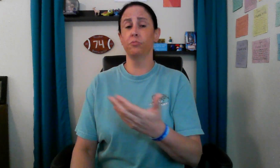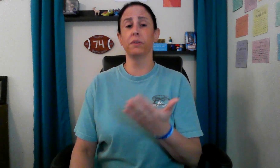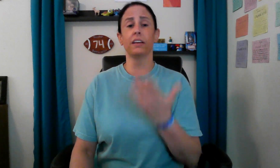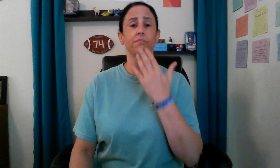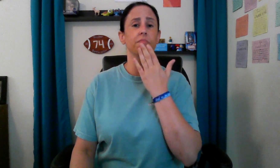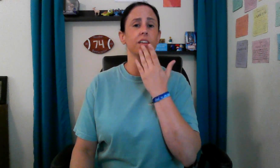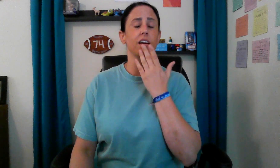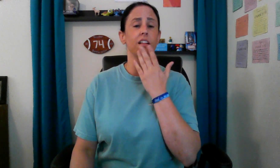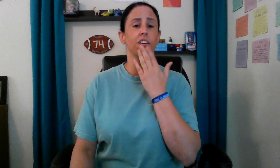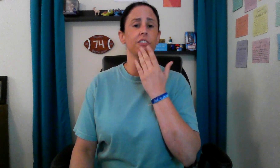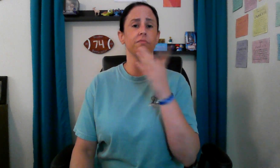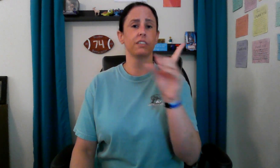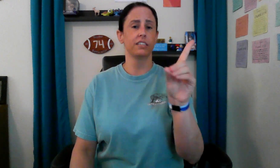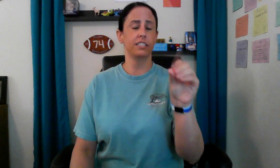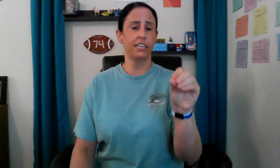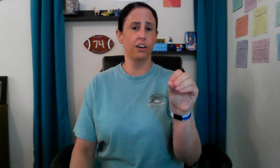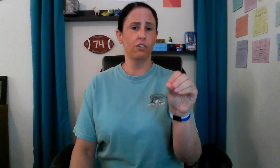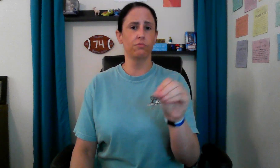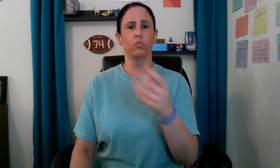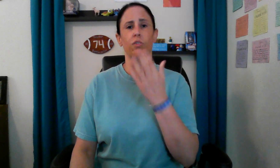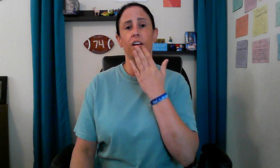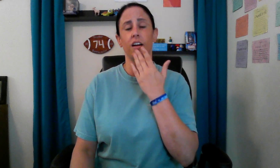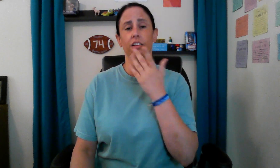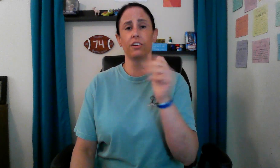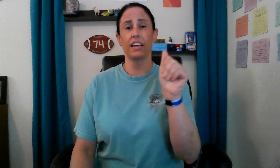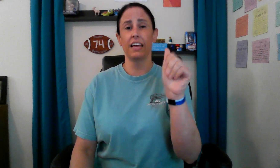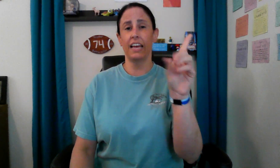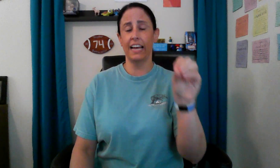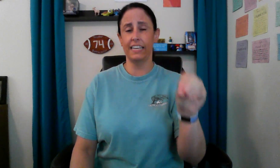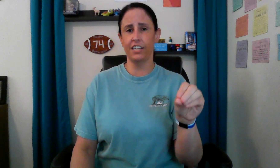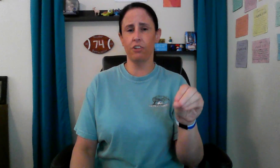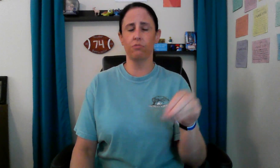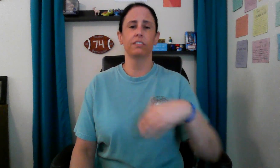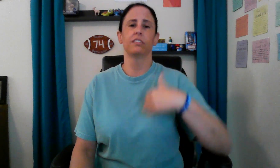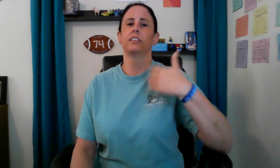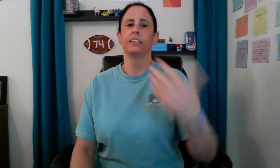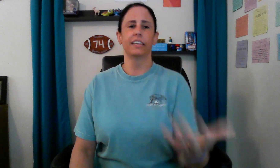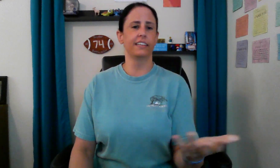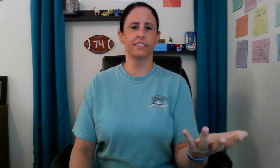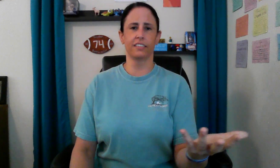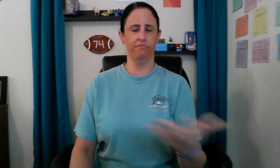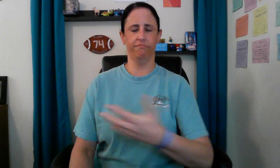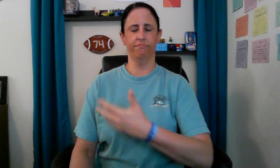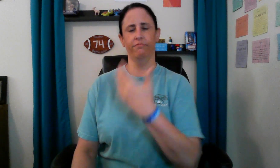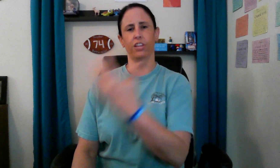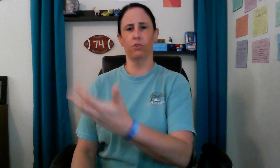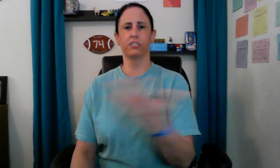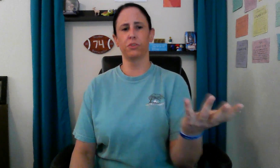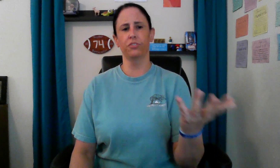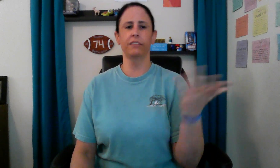but color DO or color ADO. It doesn't flow as smoothly.